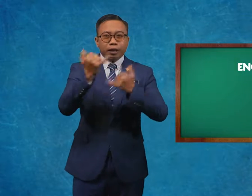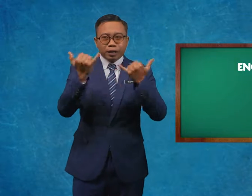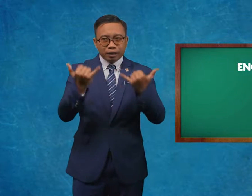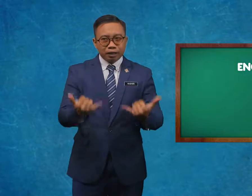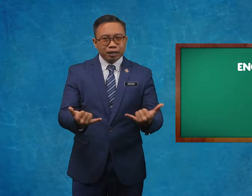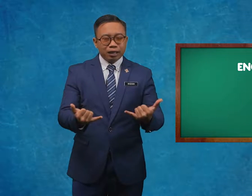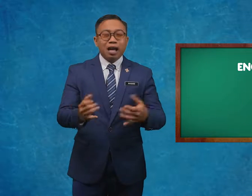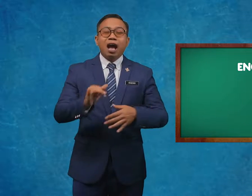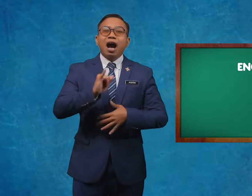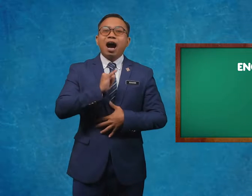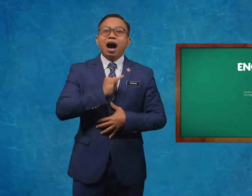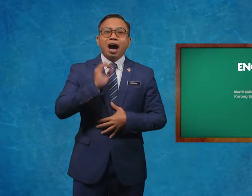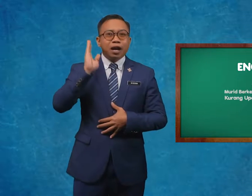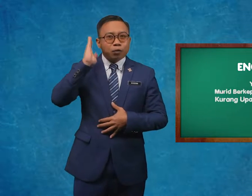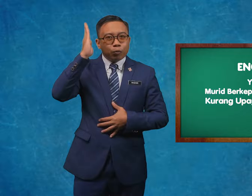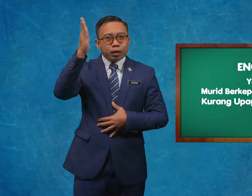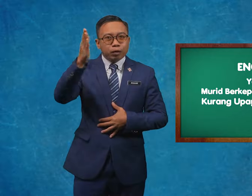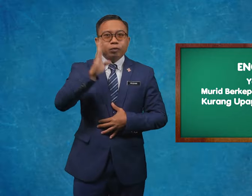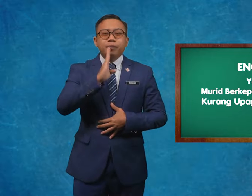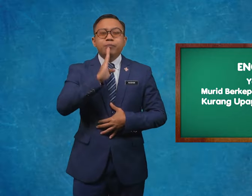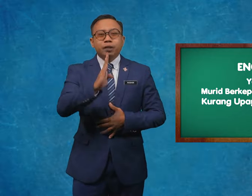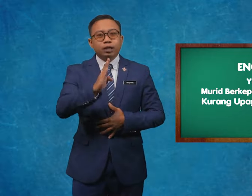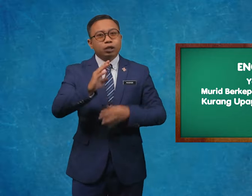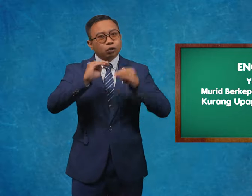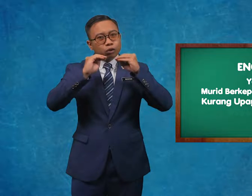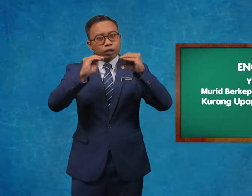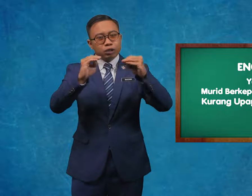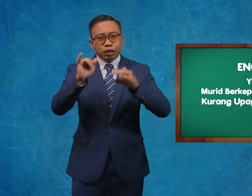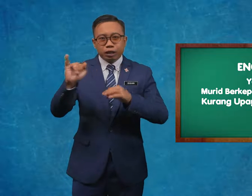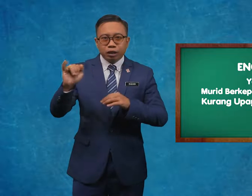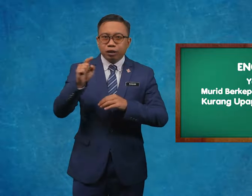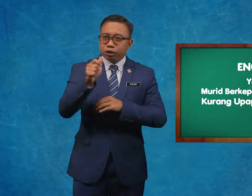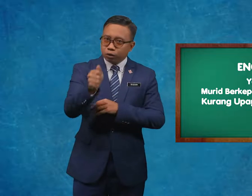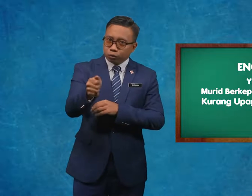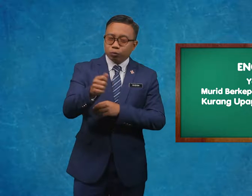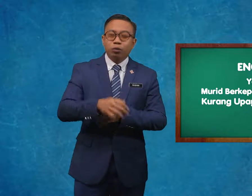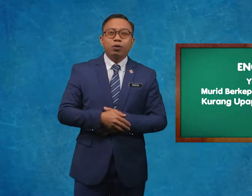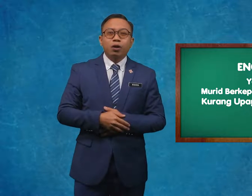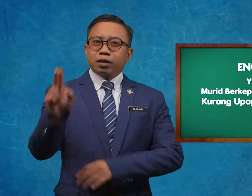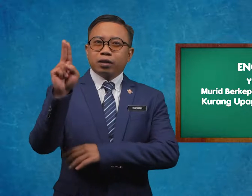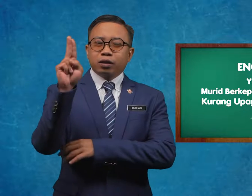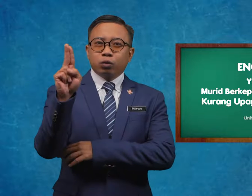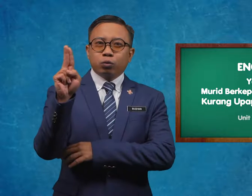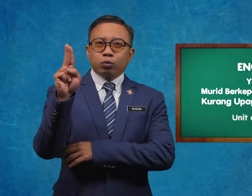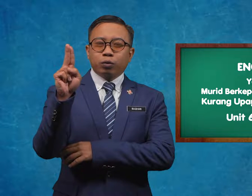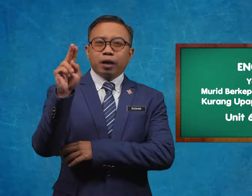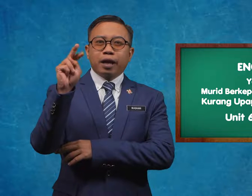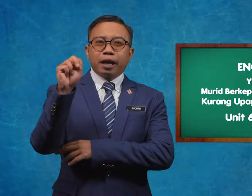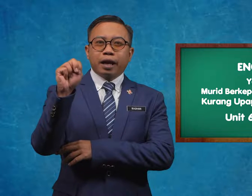Today, I will be teaching you. U